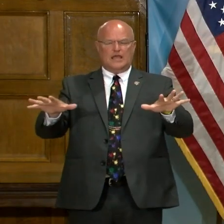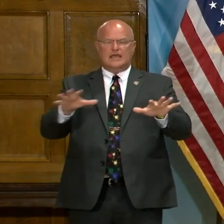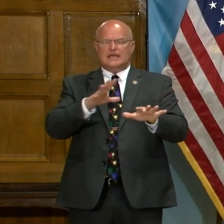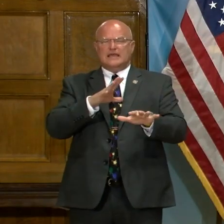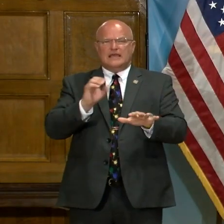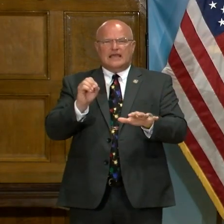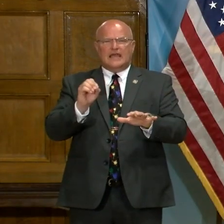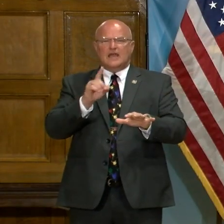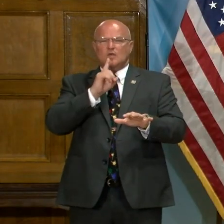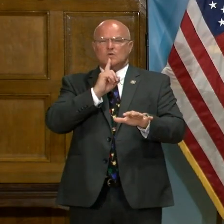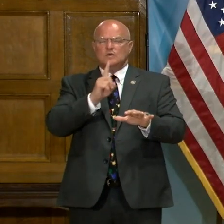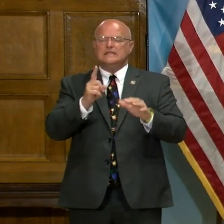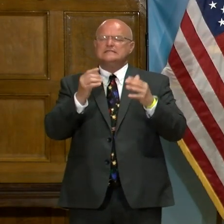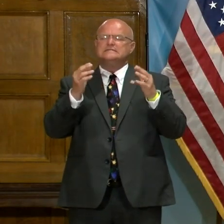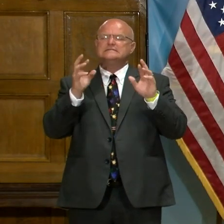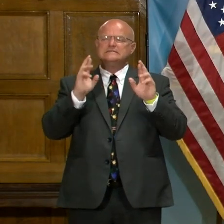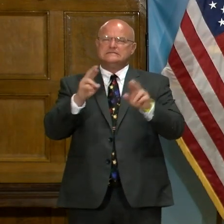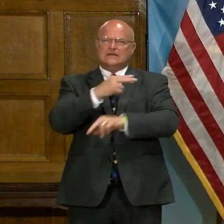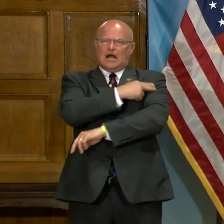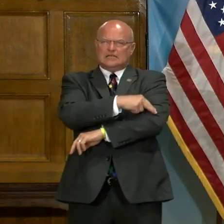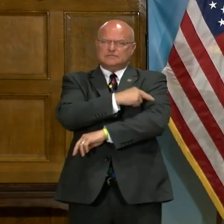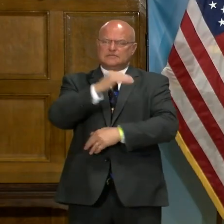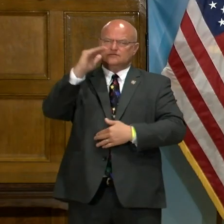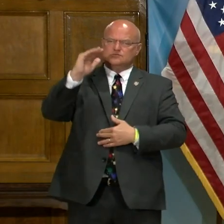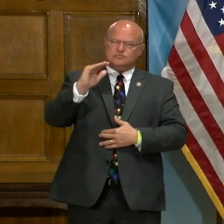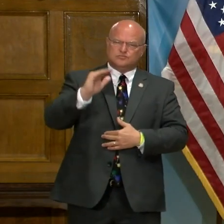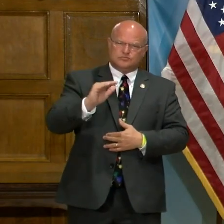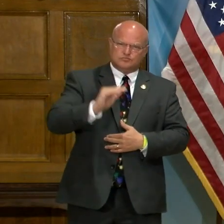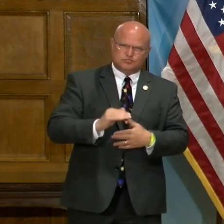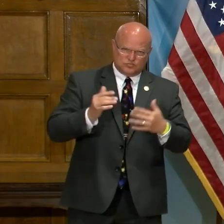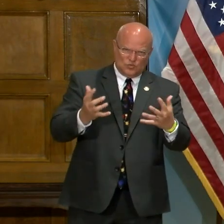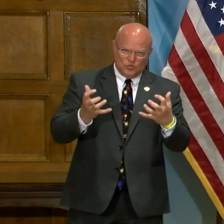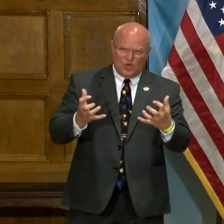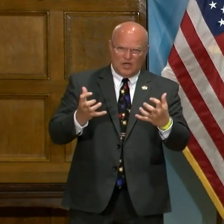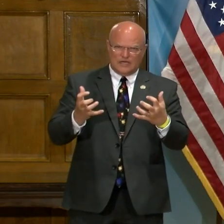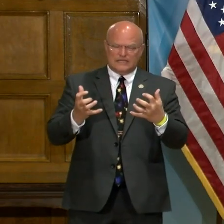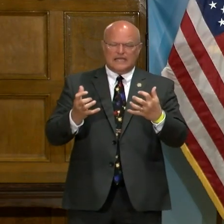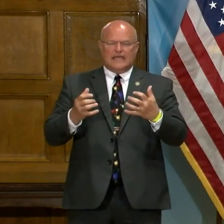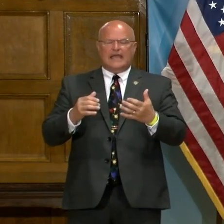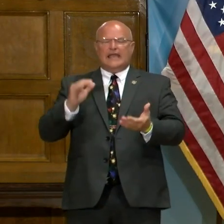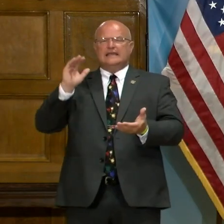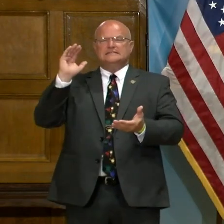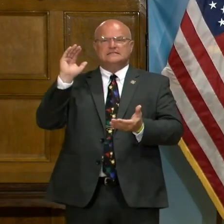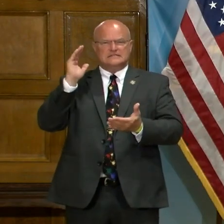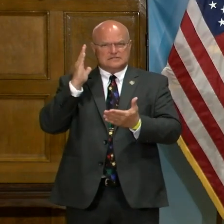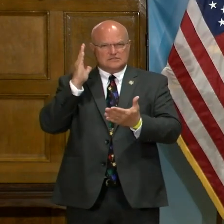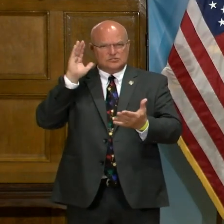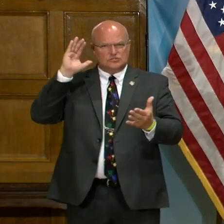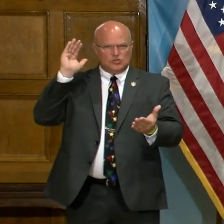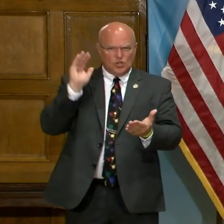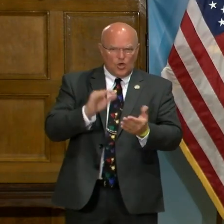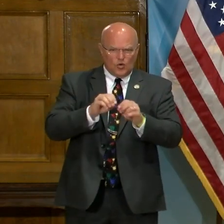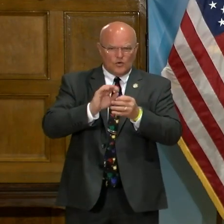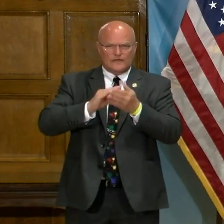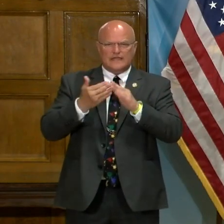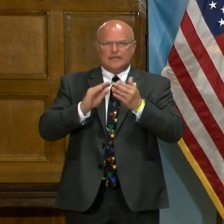and to go down in hospitalizations, to avoid an increase in case trends and the community